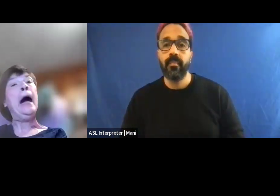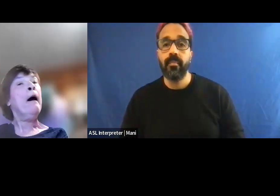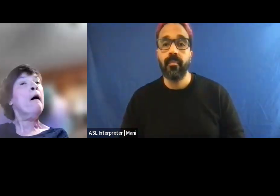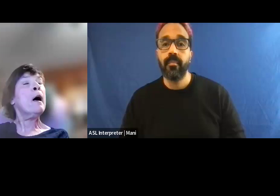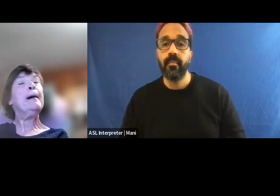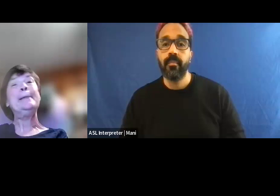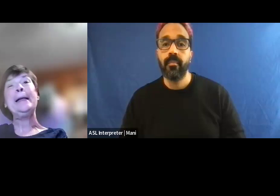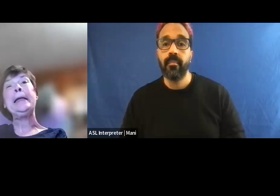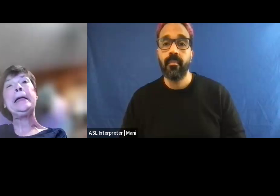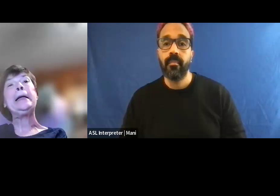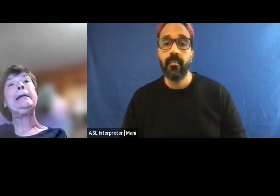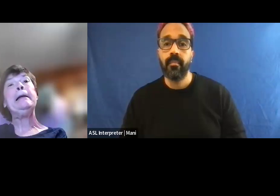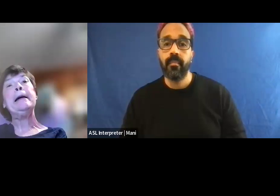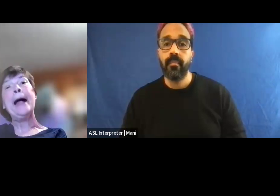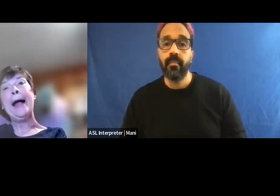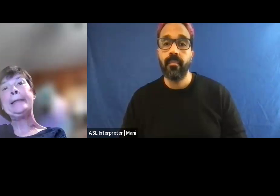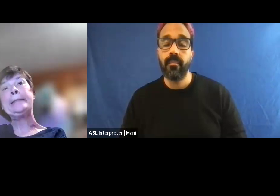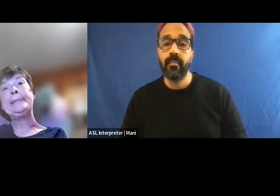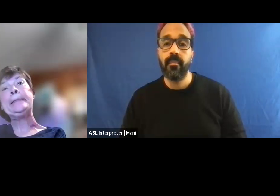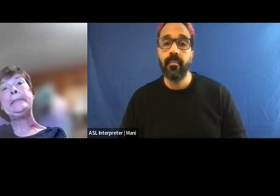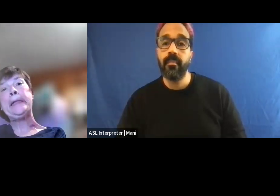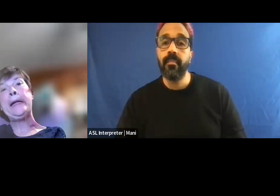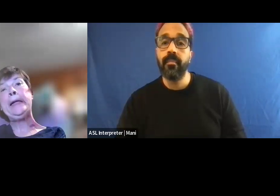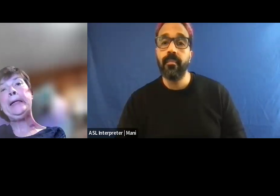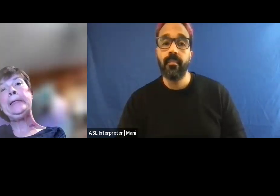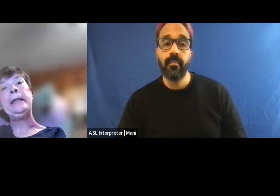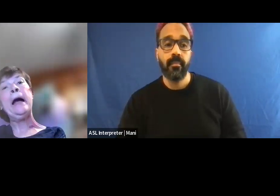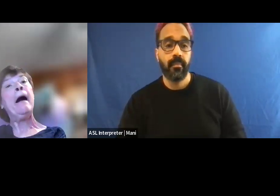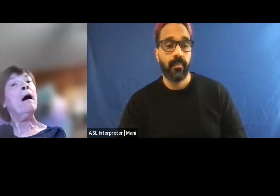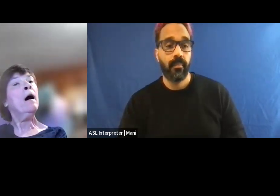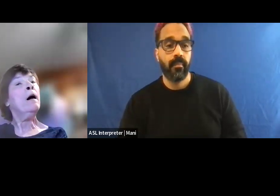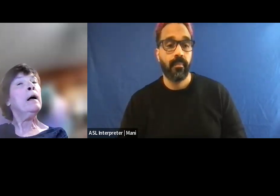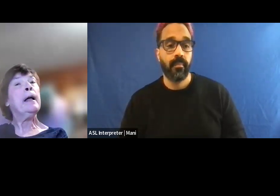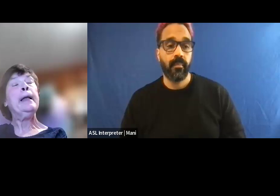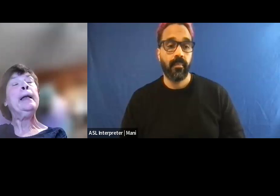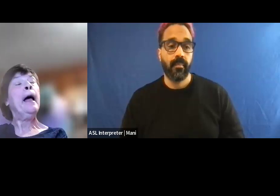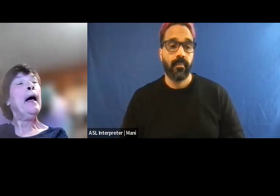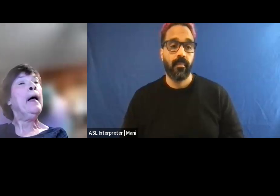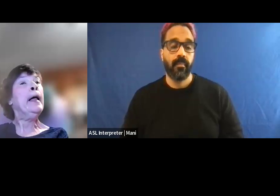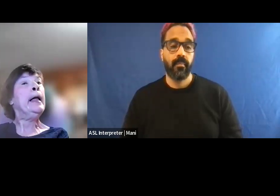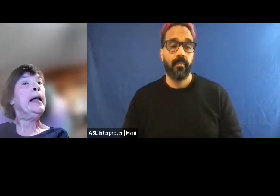boards, and we need their expertise